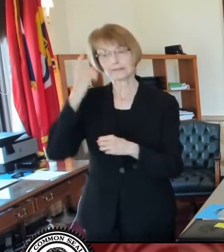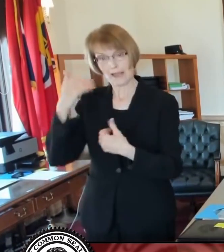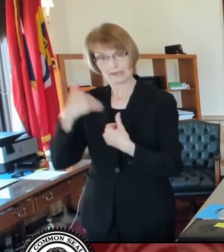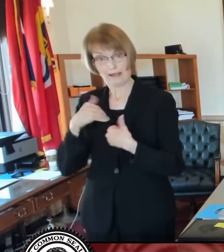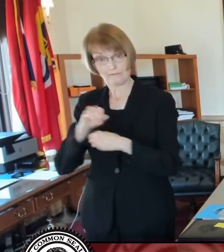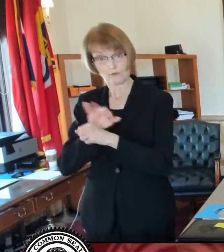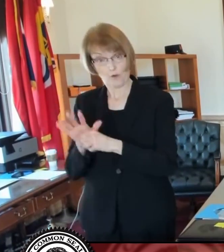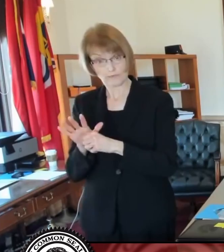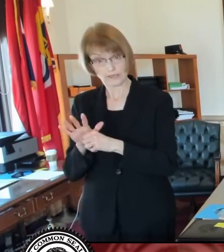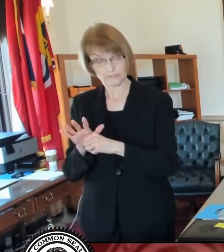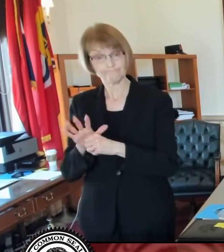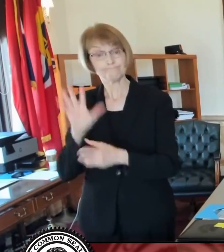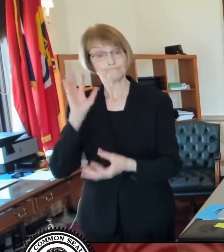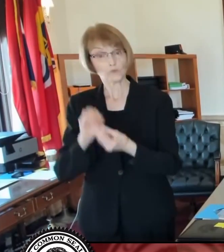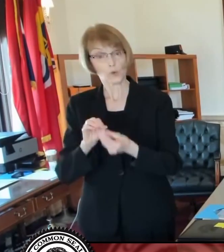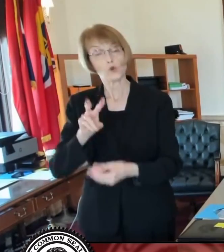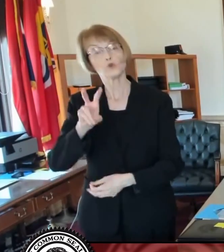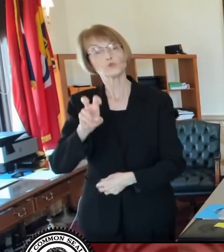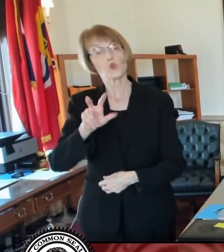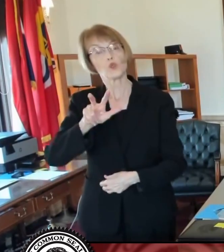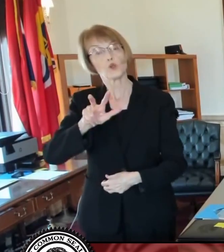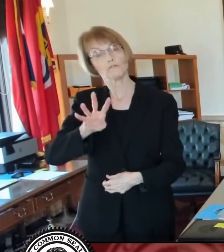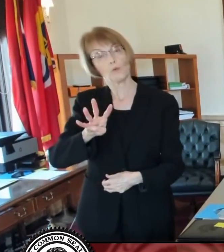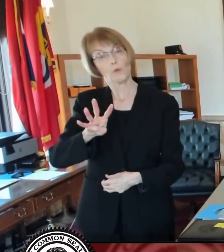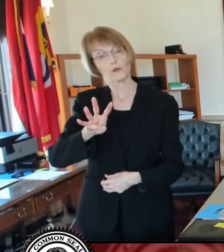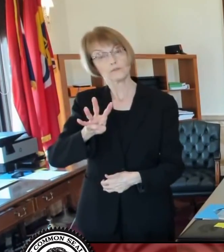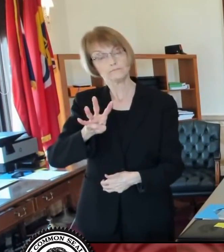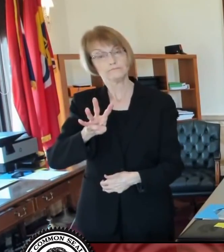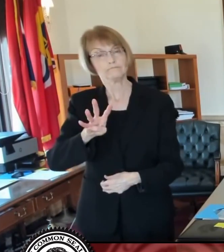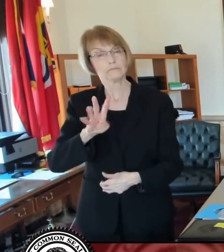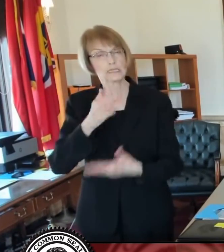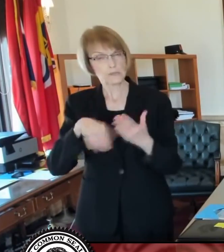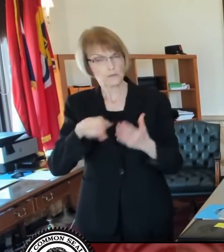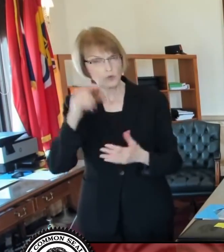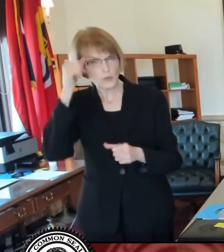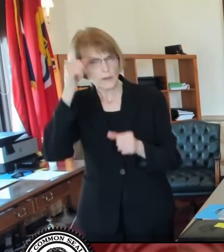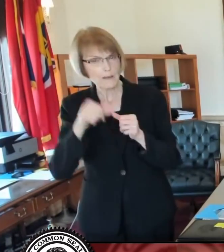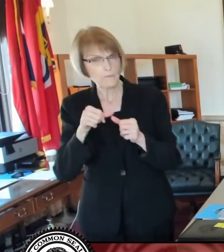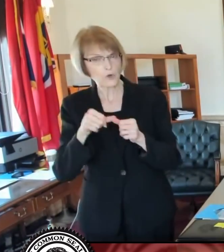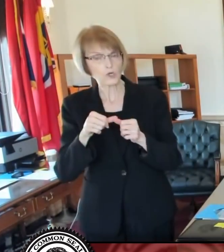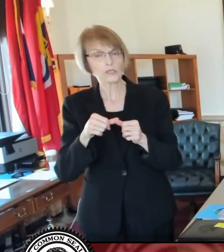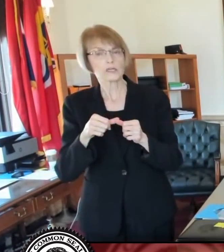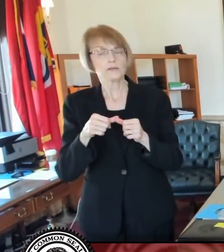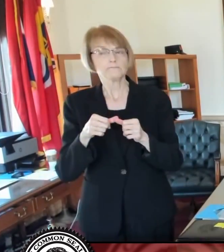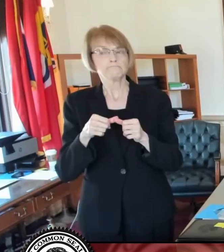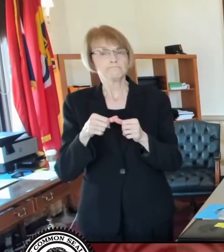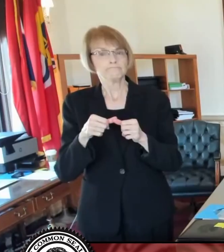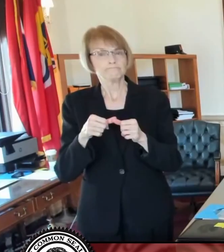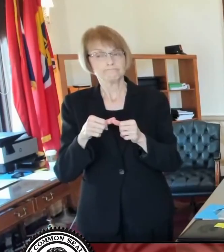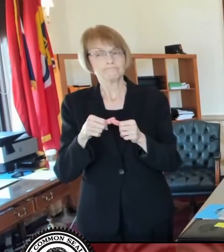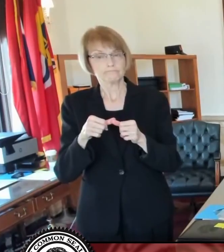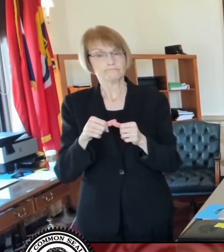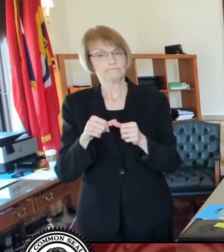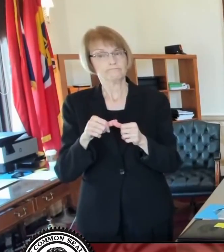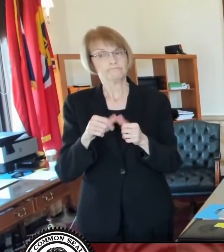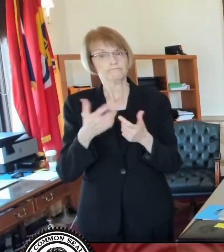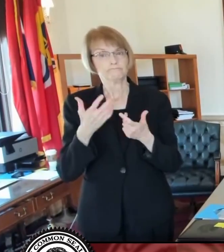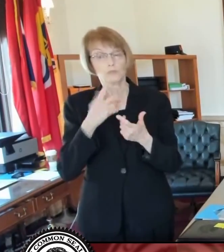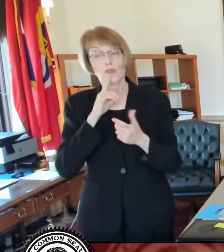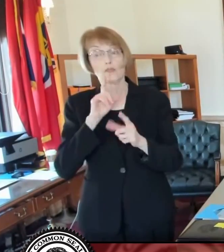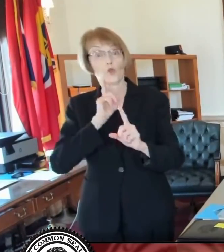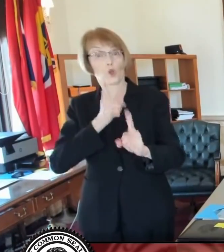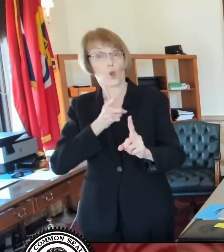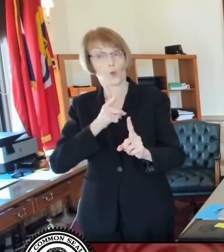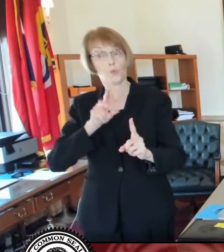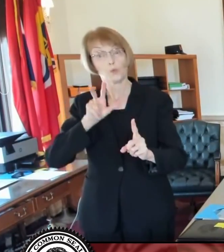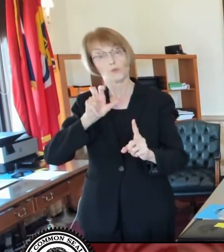was 234. And some of you will remember that the goal for that was 350.